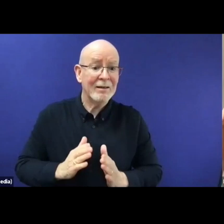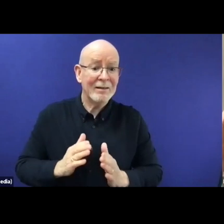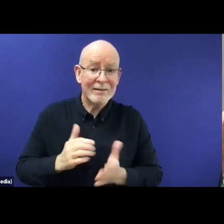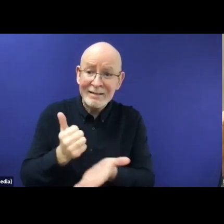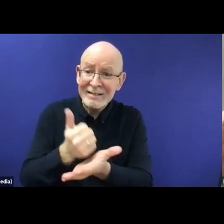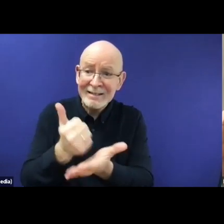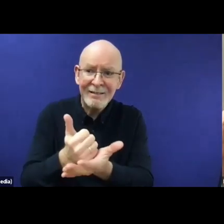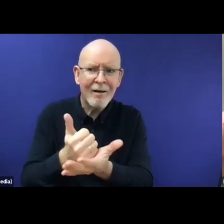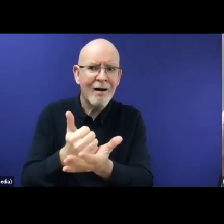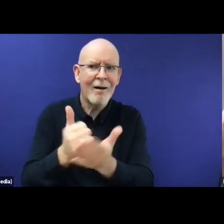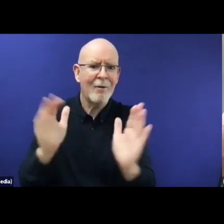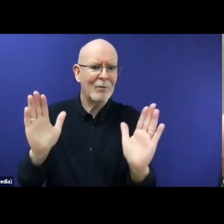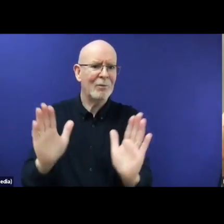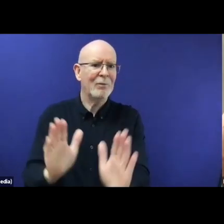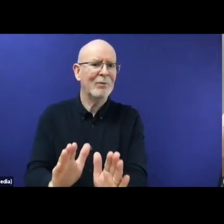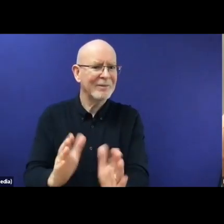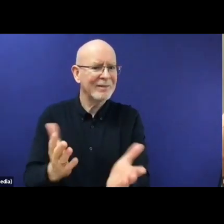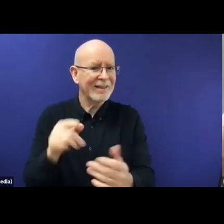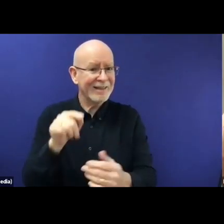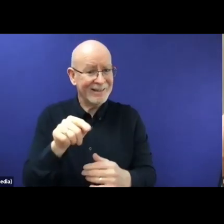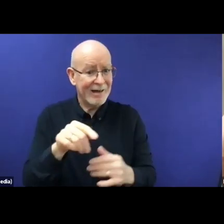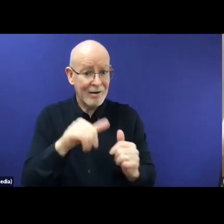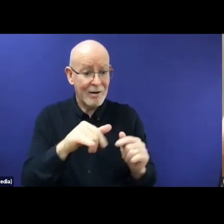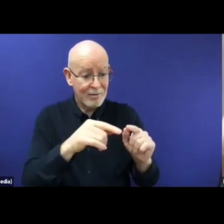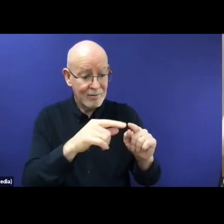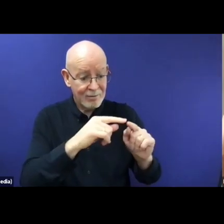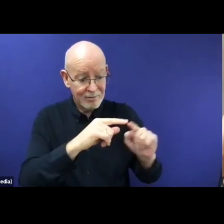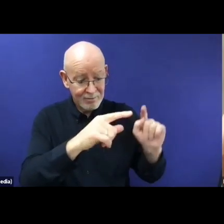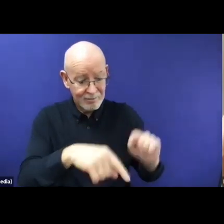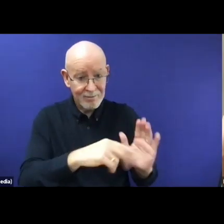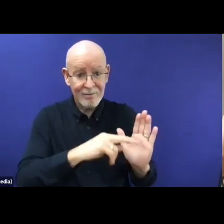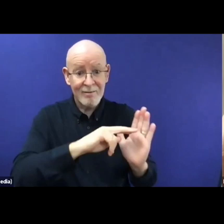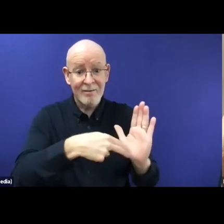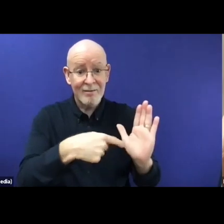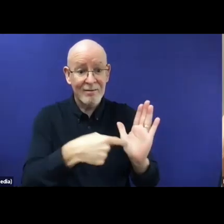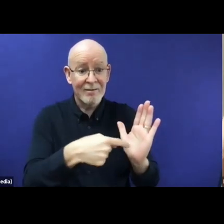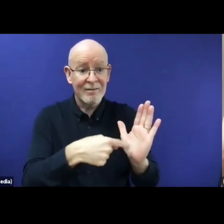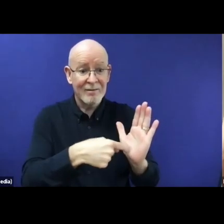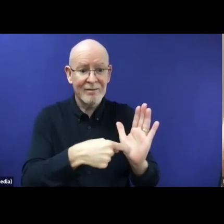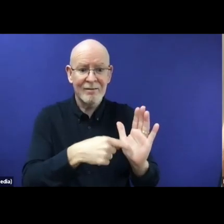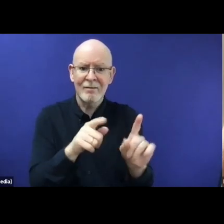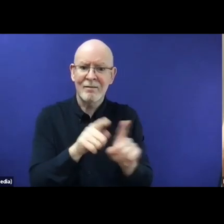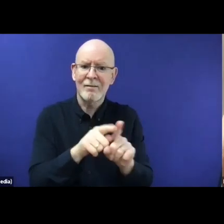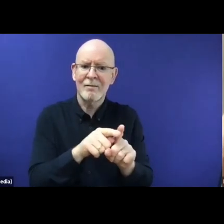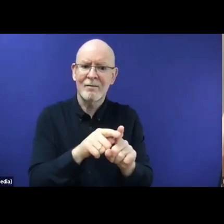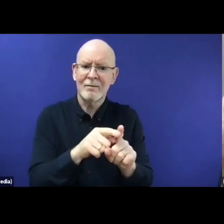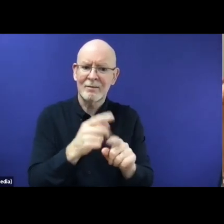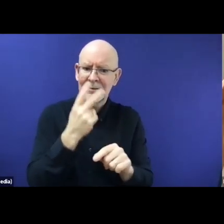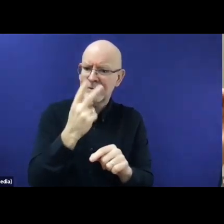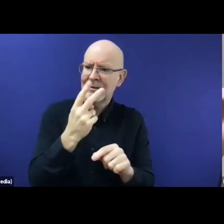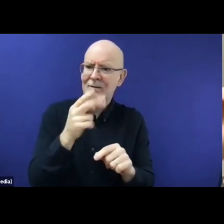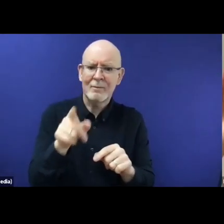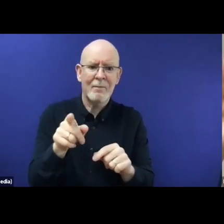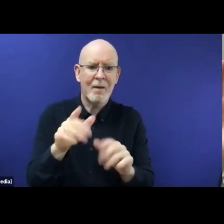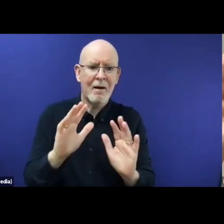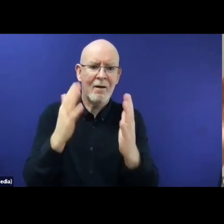of the host communities. And often, of course, refugees live among the most marginalized in their own countries. It makes it